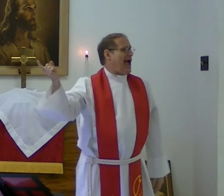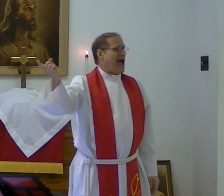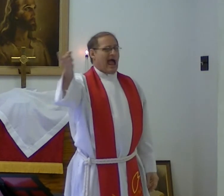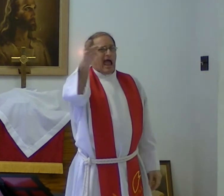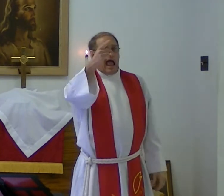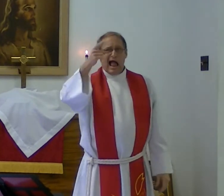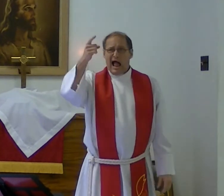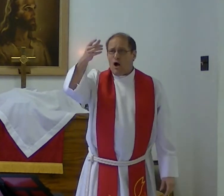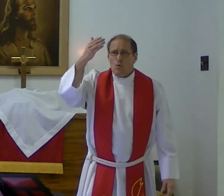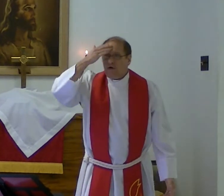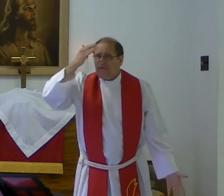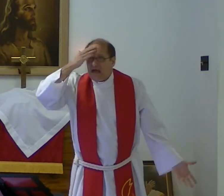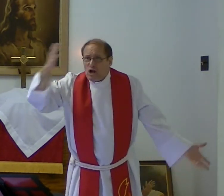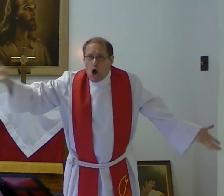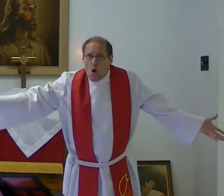How will they know?